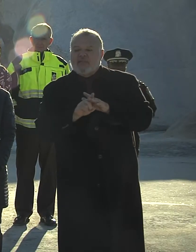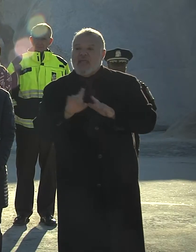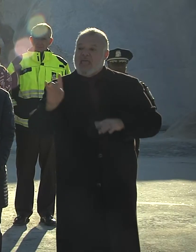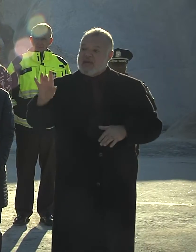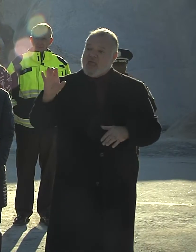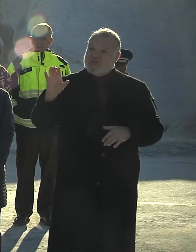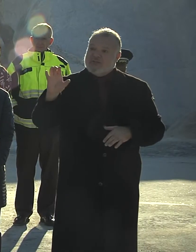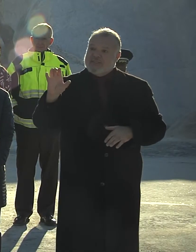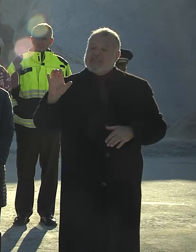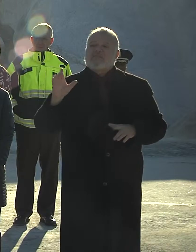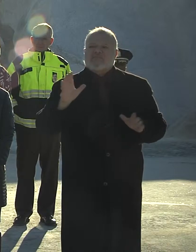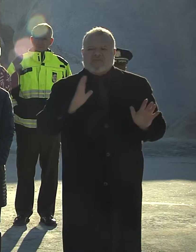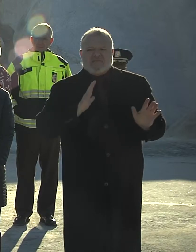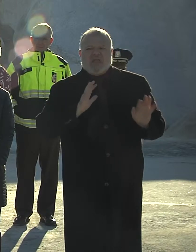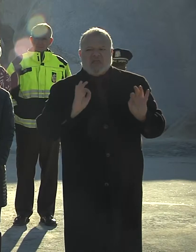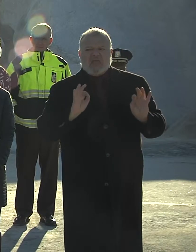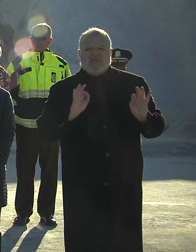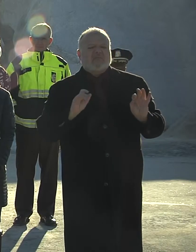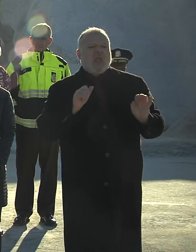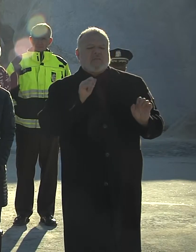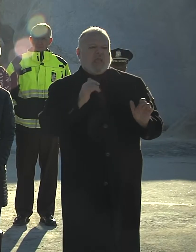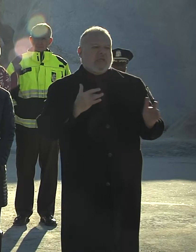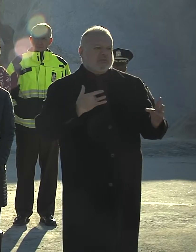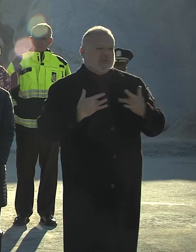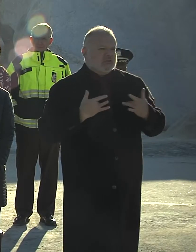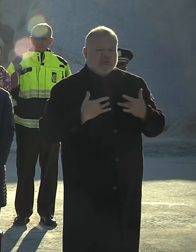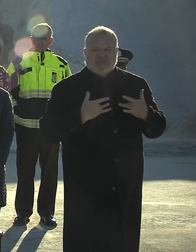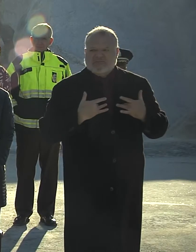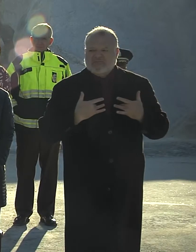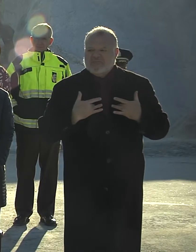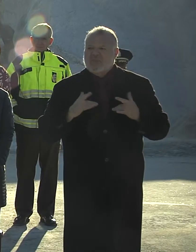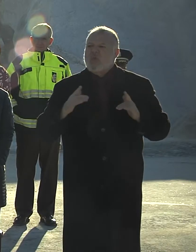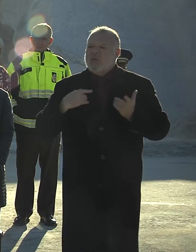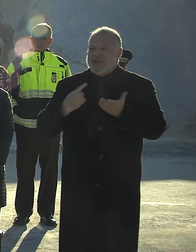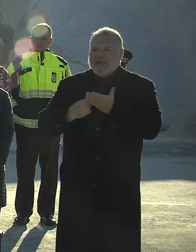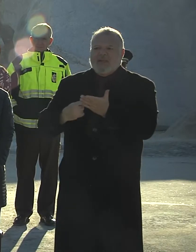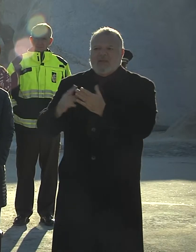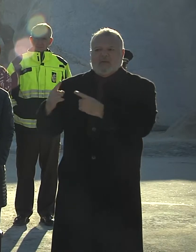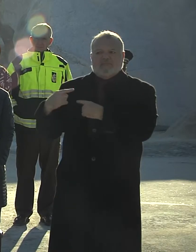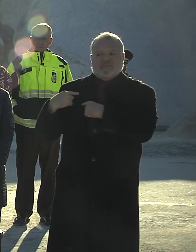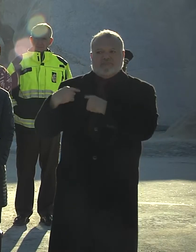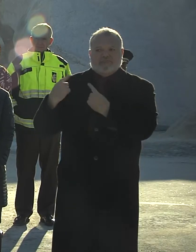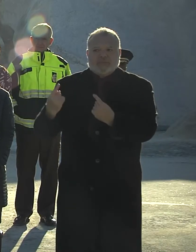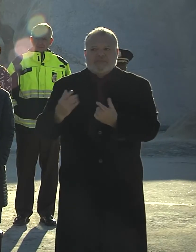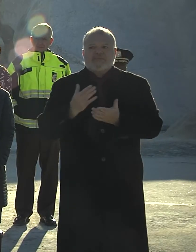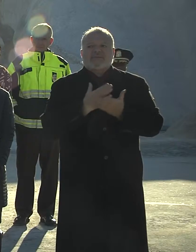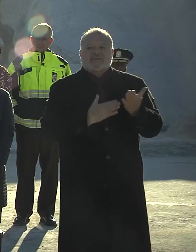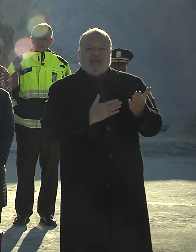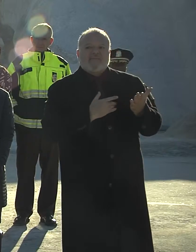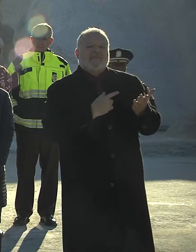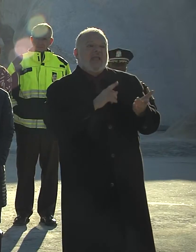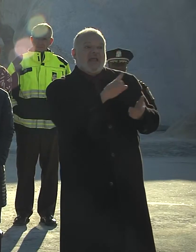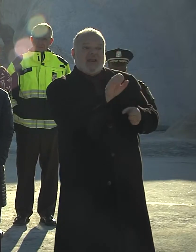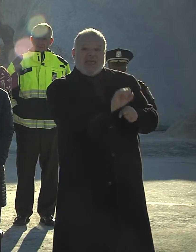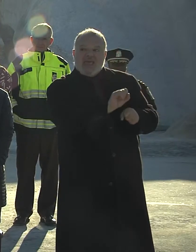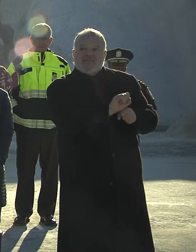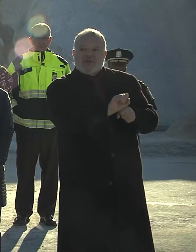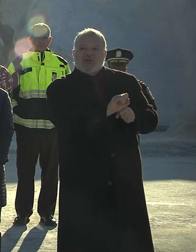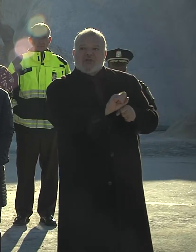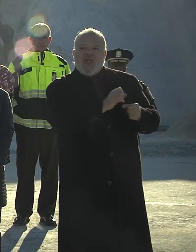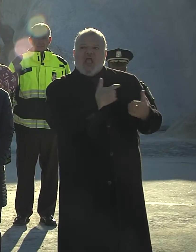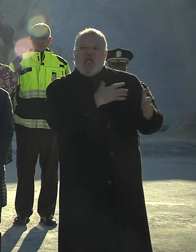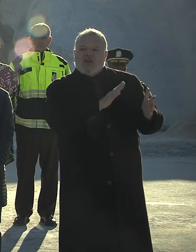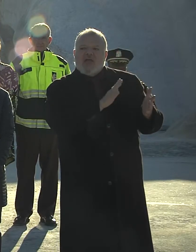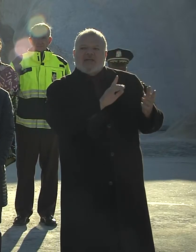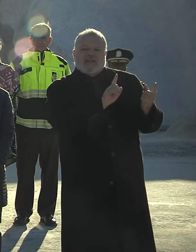nothing that has kind of caused us any concerns. We've had those conversations though, because we've had those issues. We've had those one-on-one conversations across all those